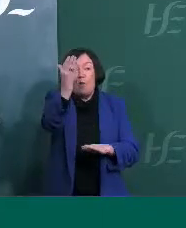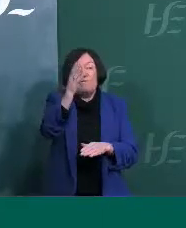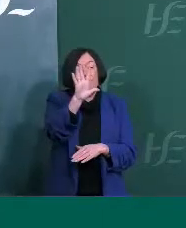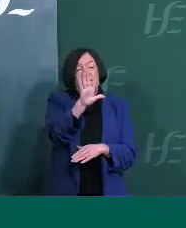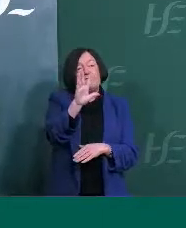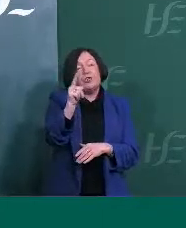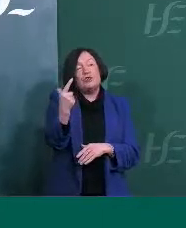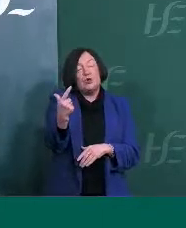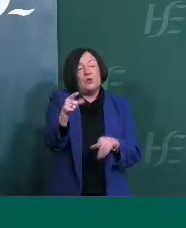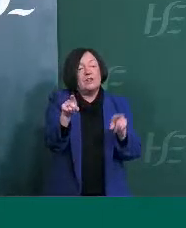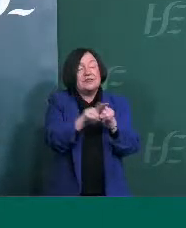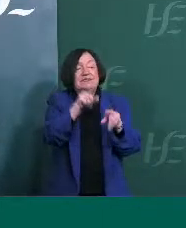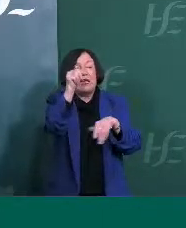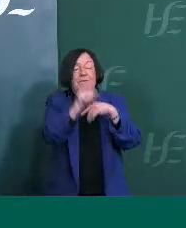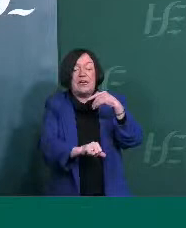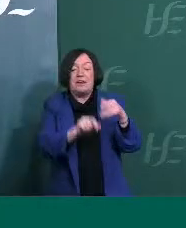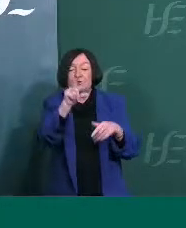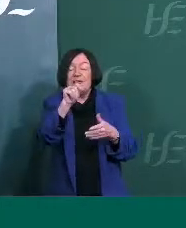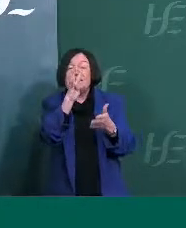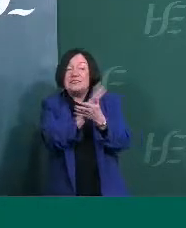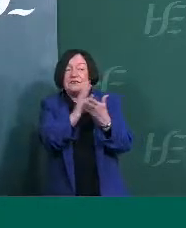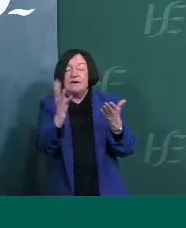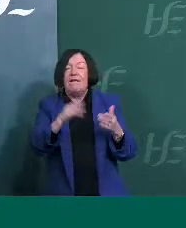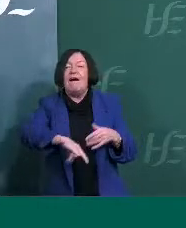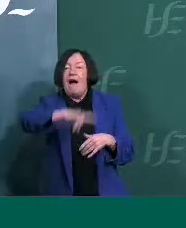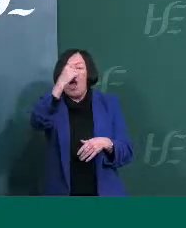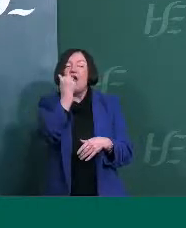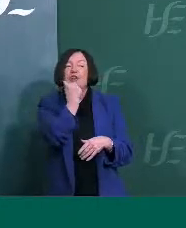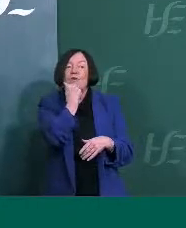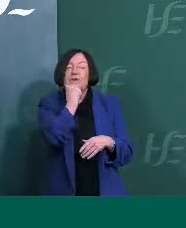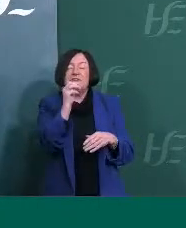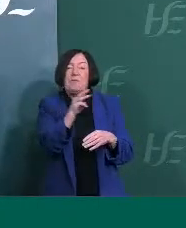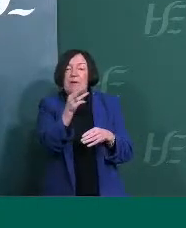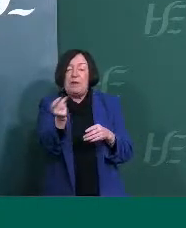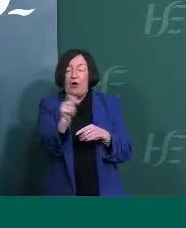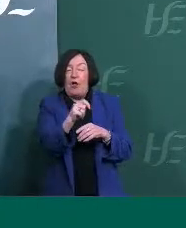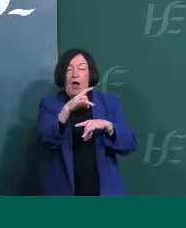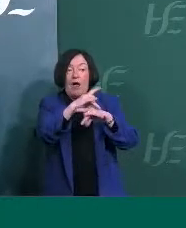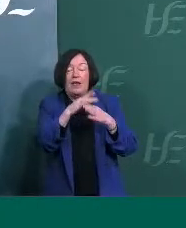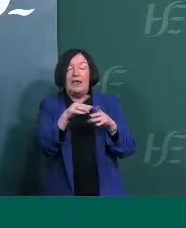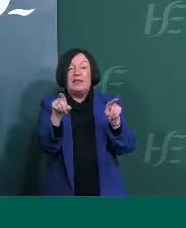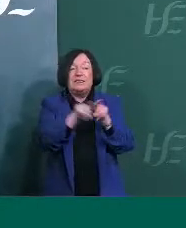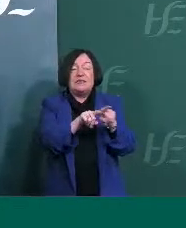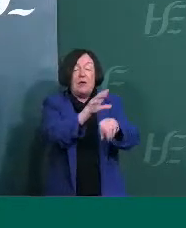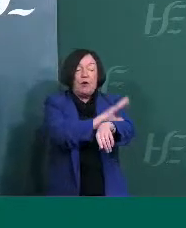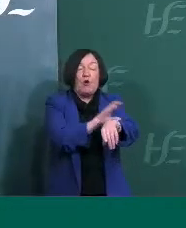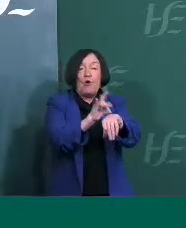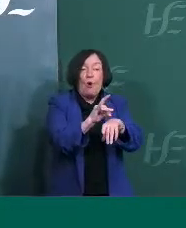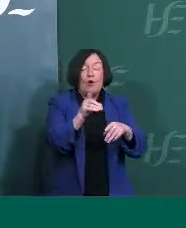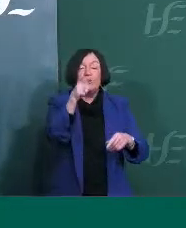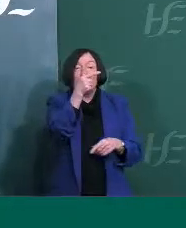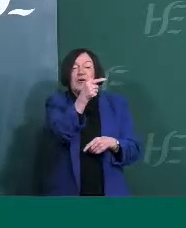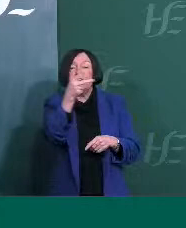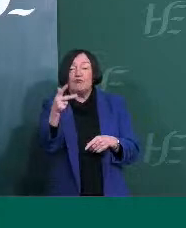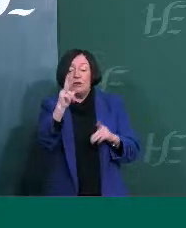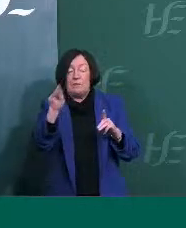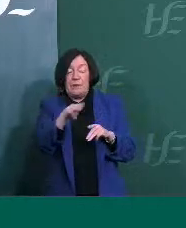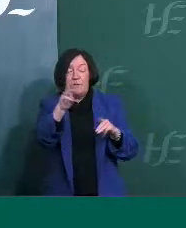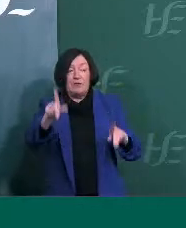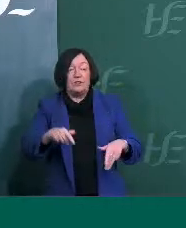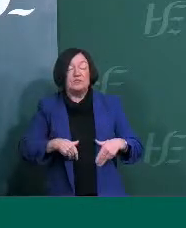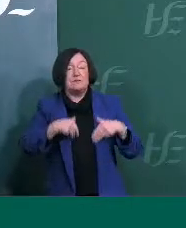52 on the same day in 2019. So again, high numbers of people presenting. Likewise in Cork, 23 people this